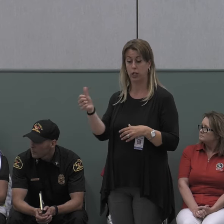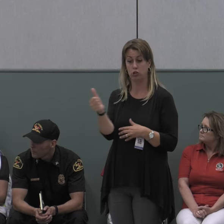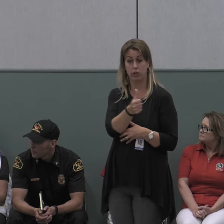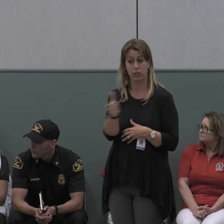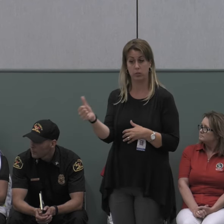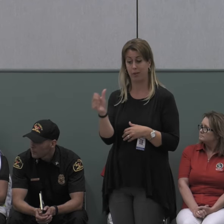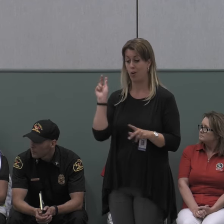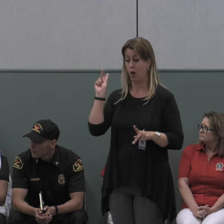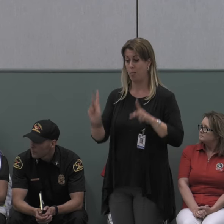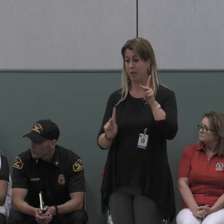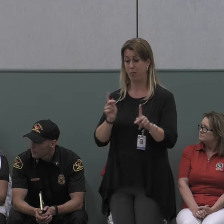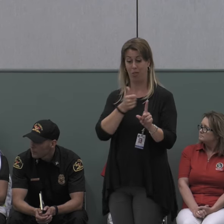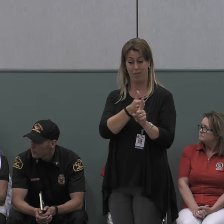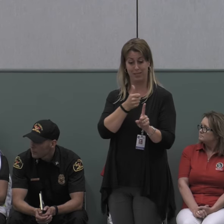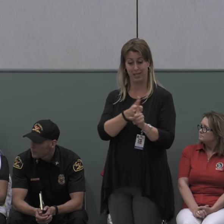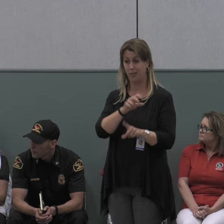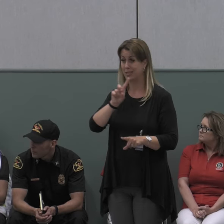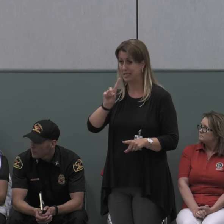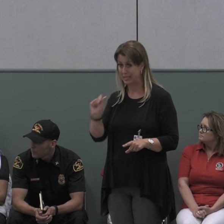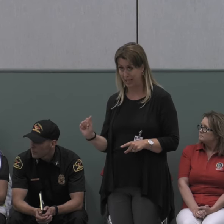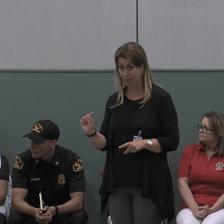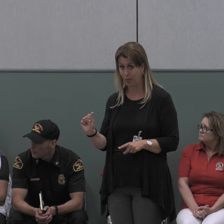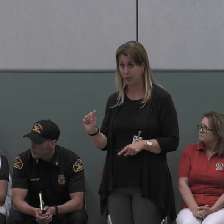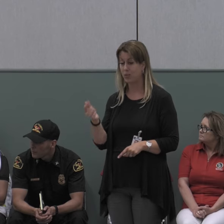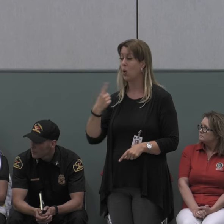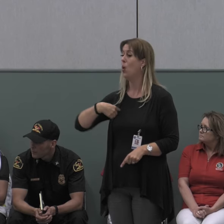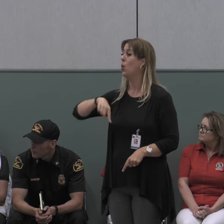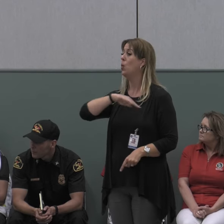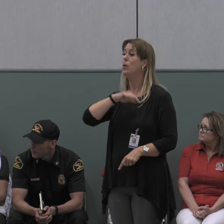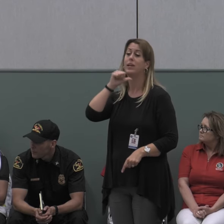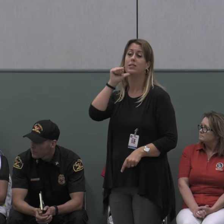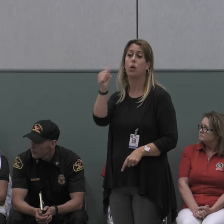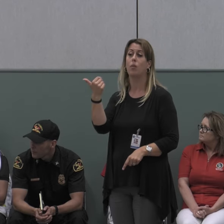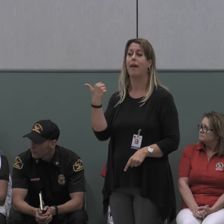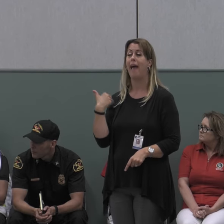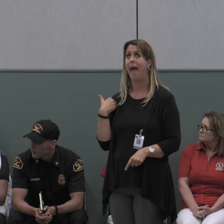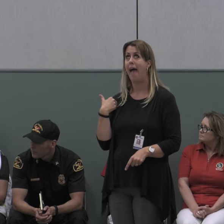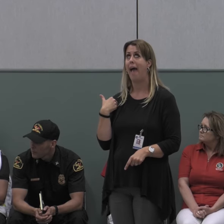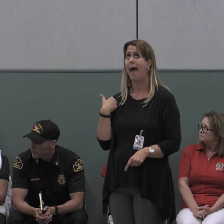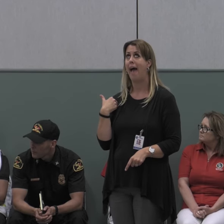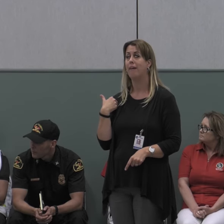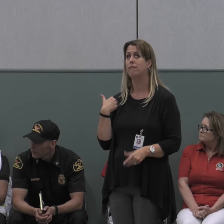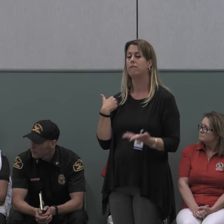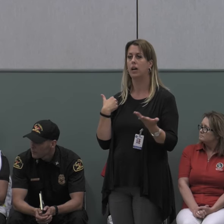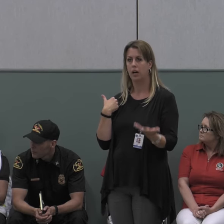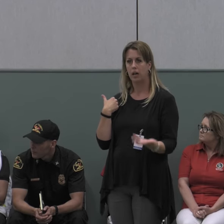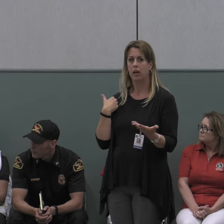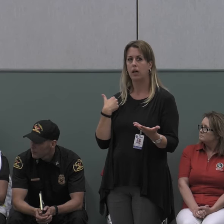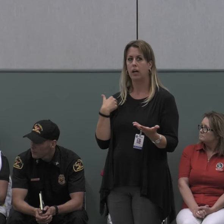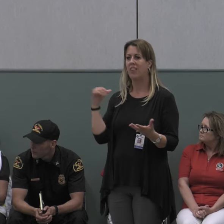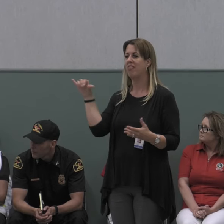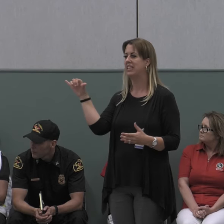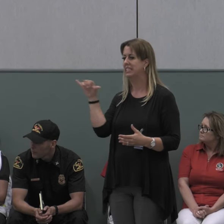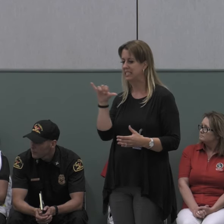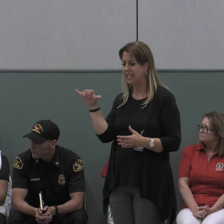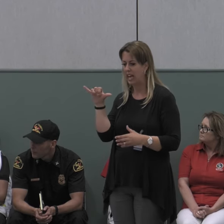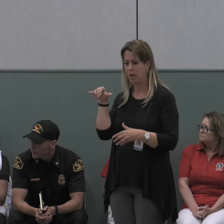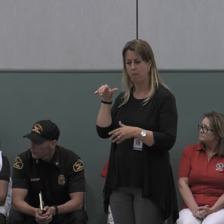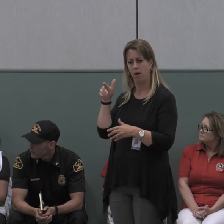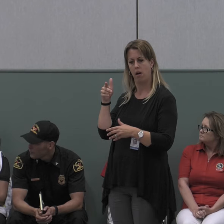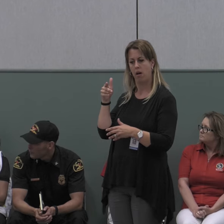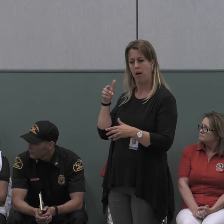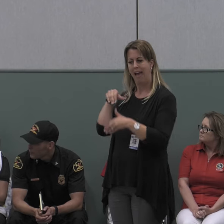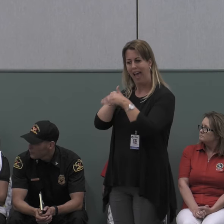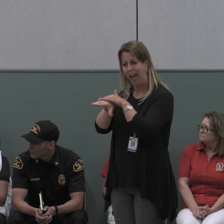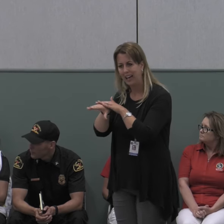have the door-to-door, and even to get to a bus stop is